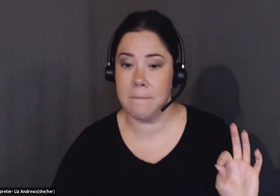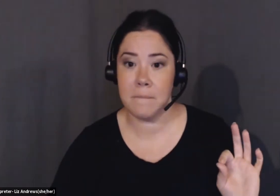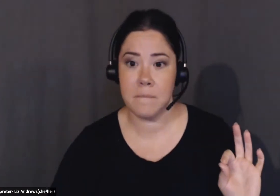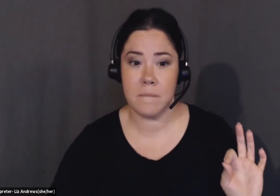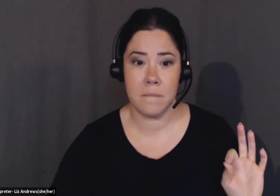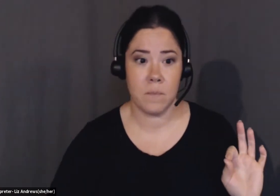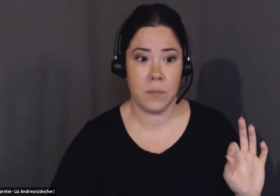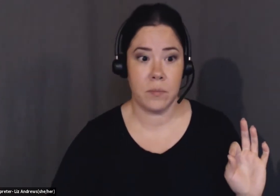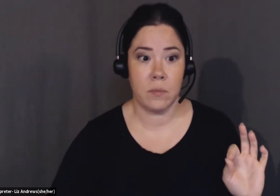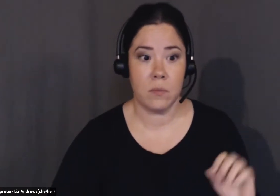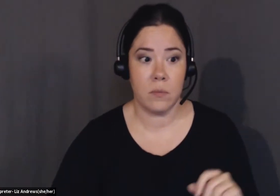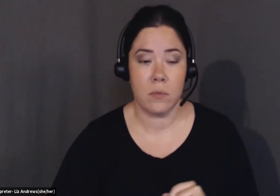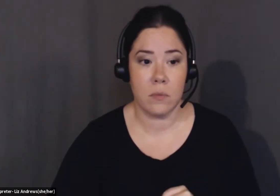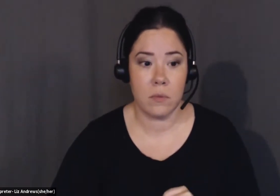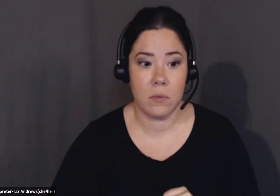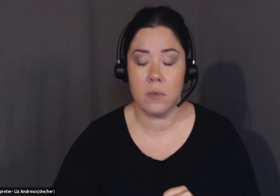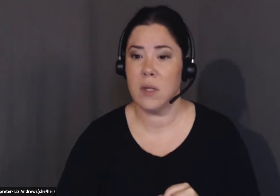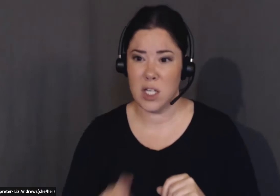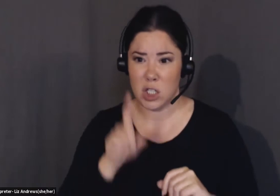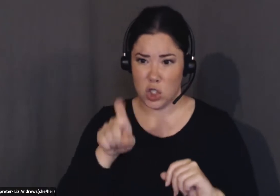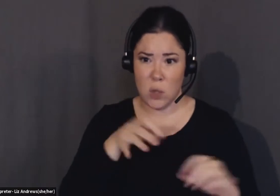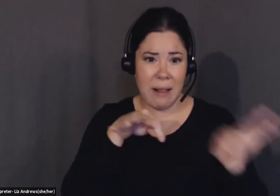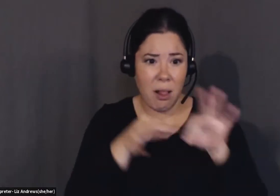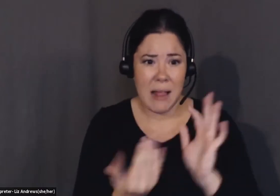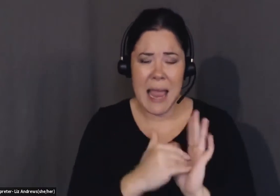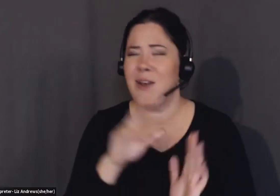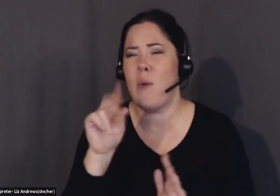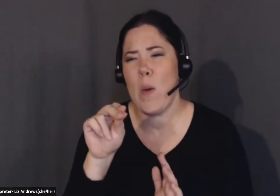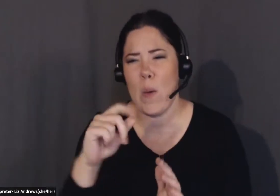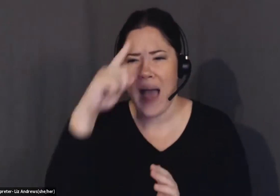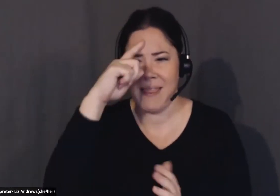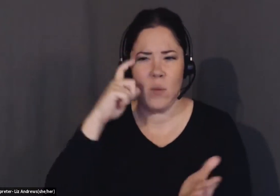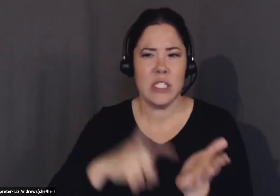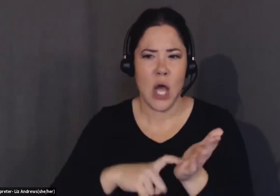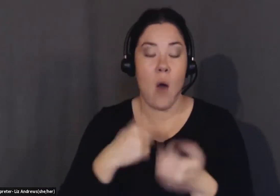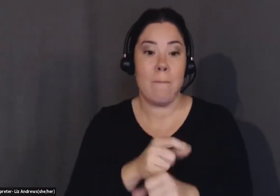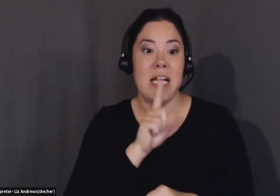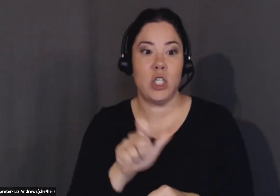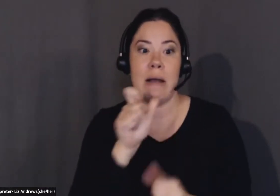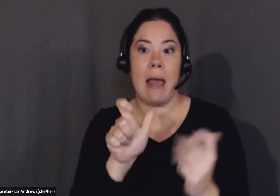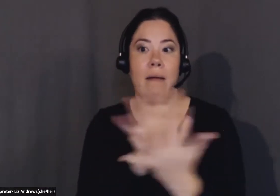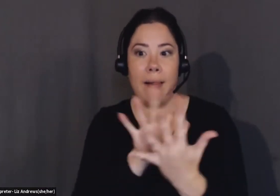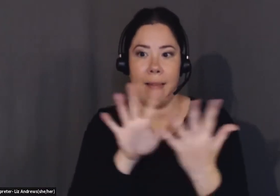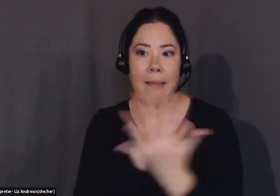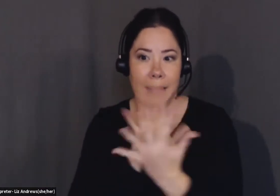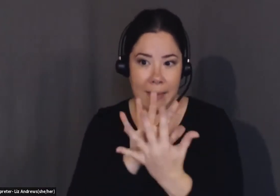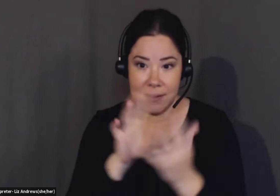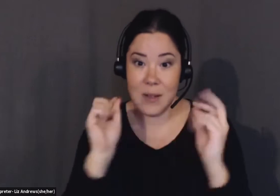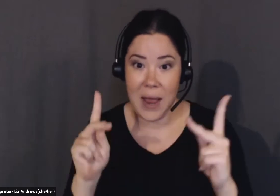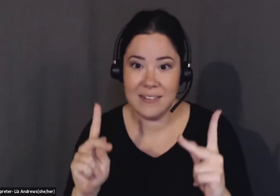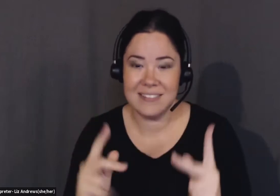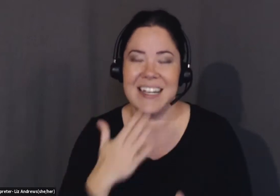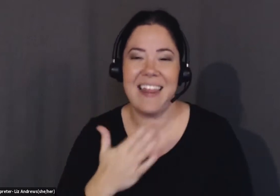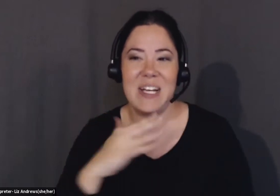over? Should we go back No. over that? I think we saw it. I just wanted to make sure that it doesn't glitch out. So Okay. Okay, thank you.